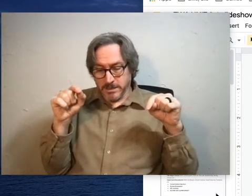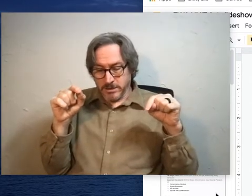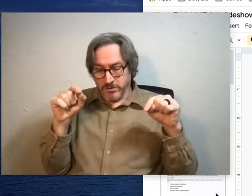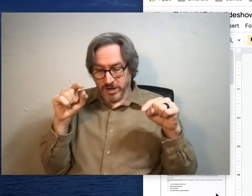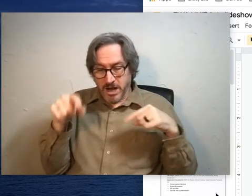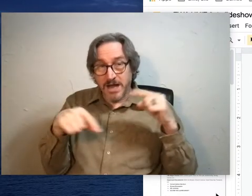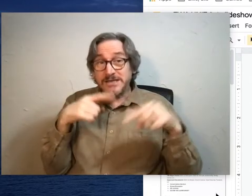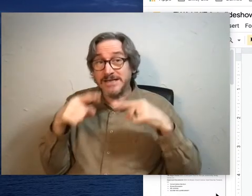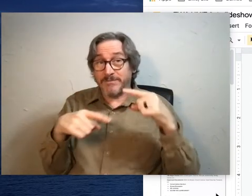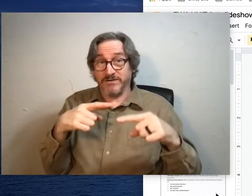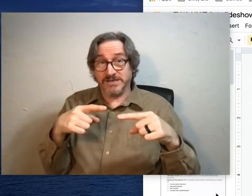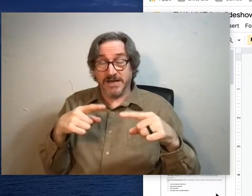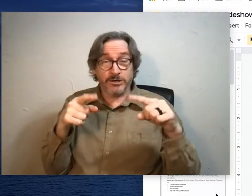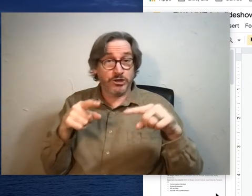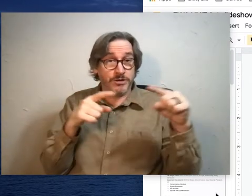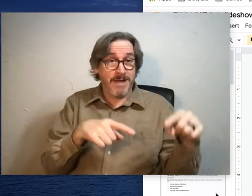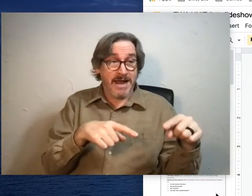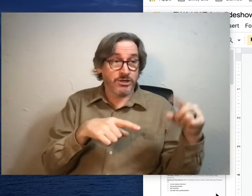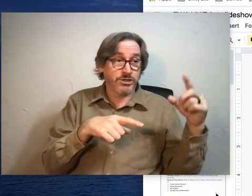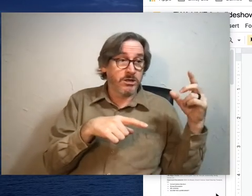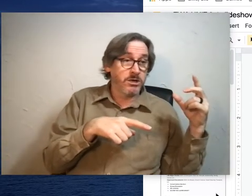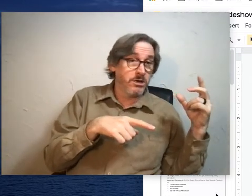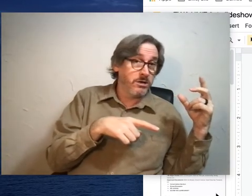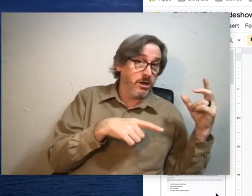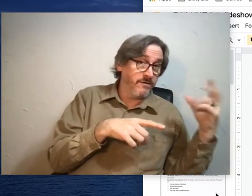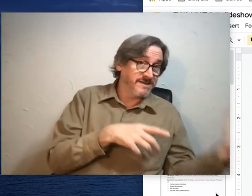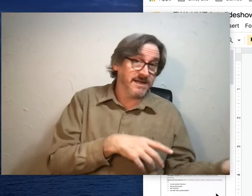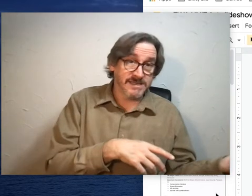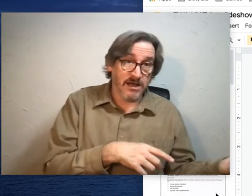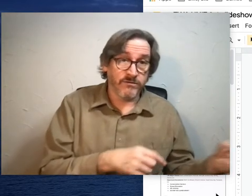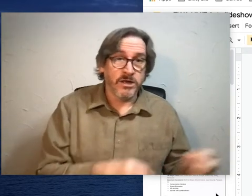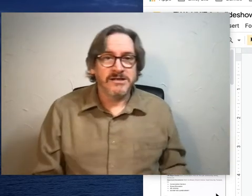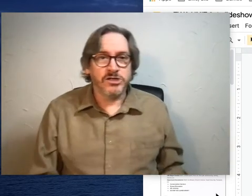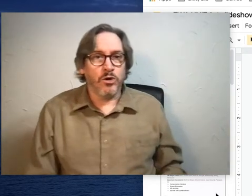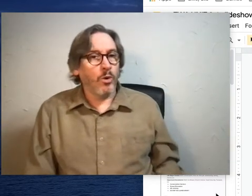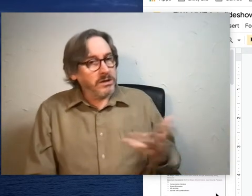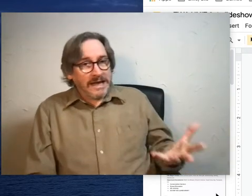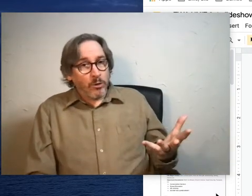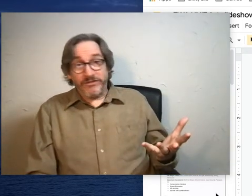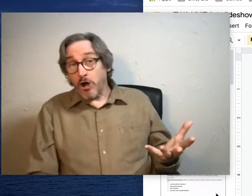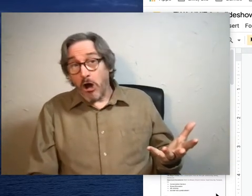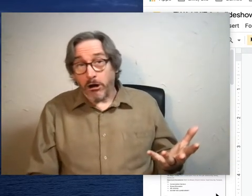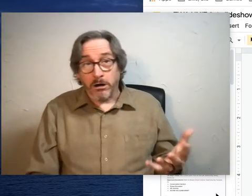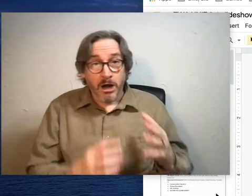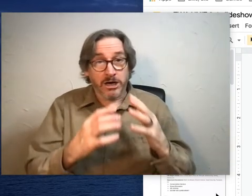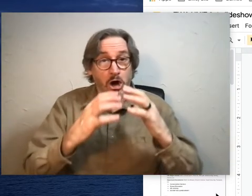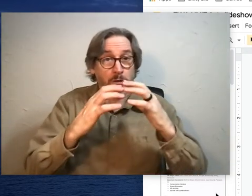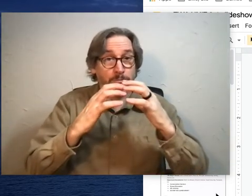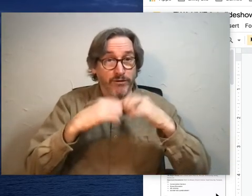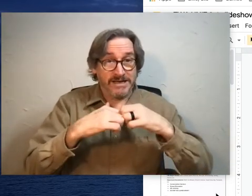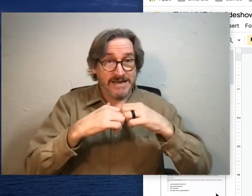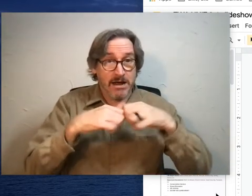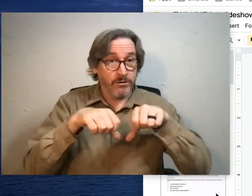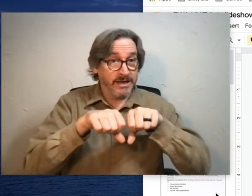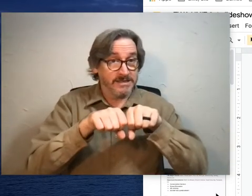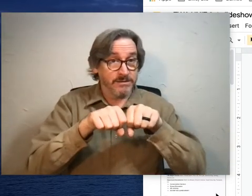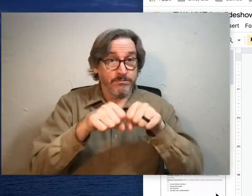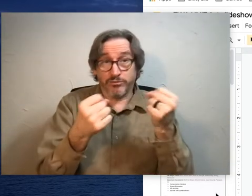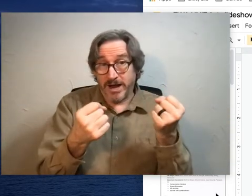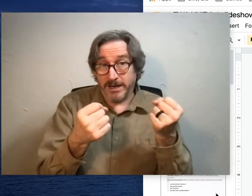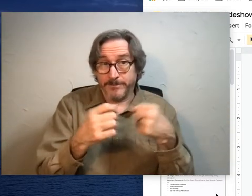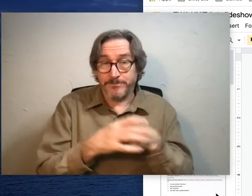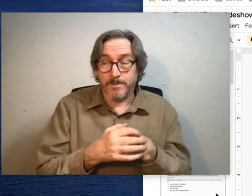And the concept of the sign should match the sign itself. So like with car, a car breaks down, it